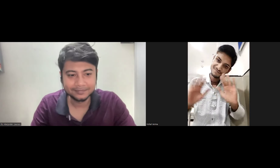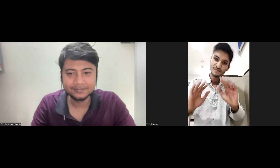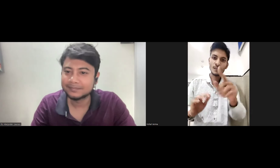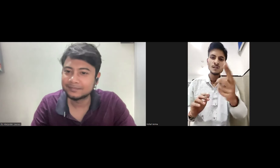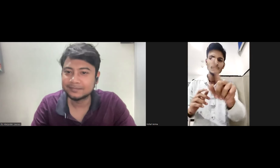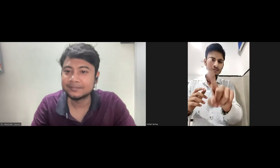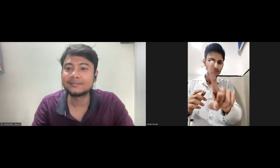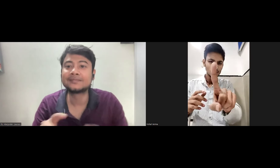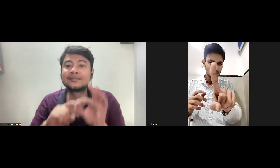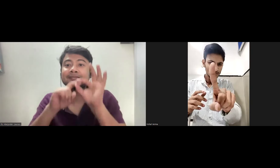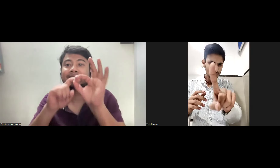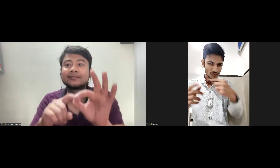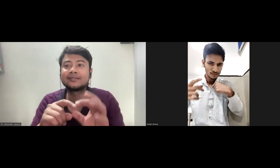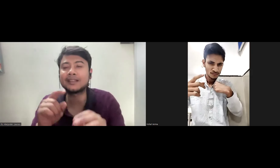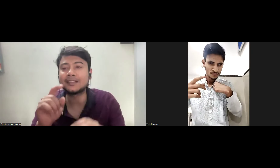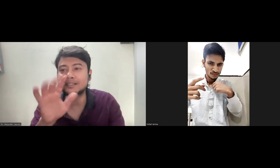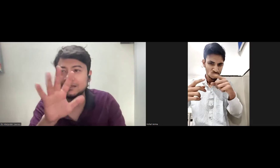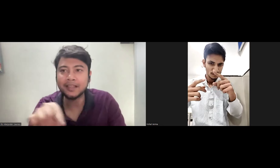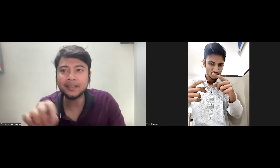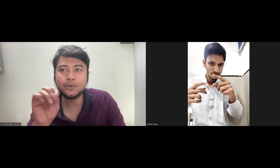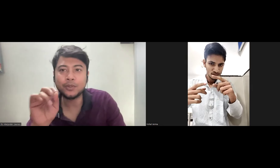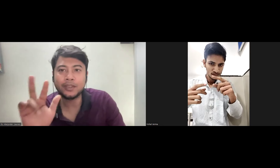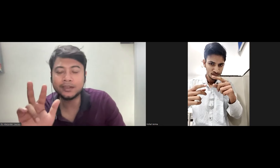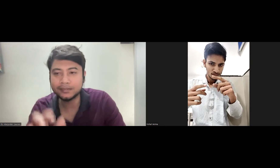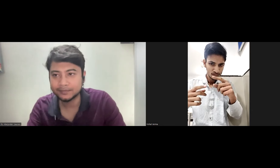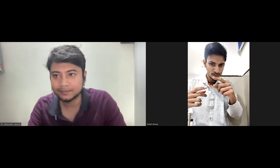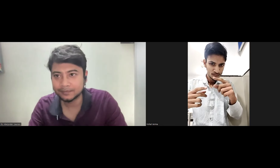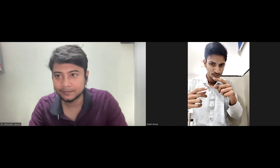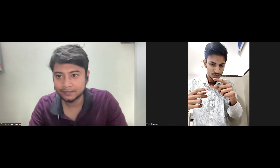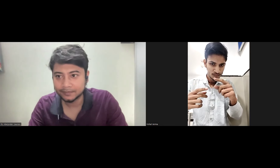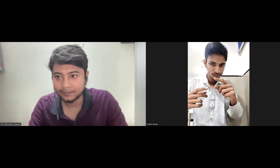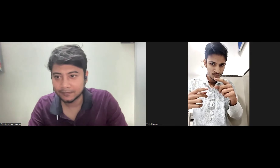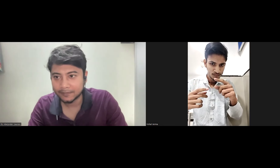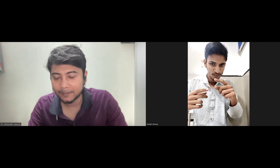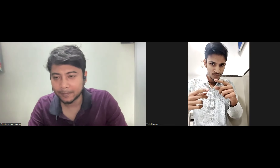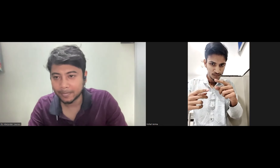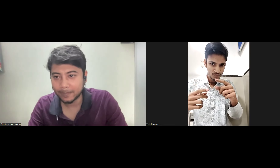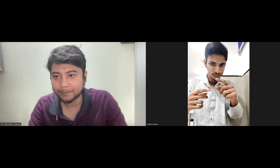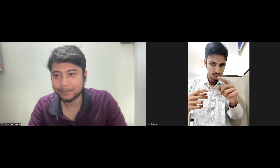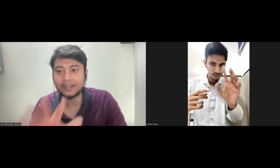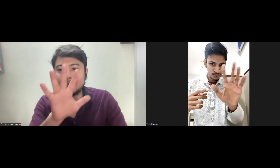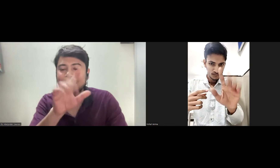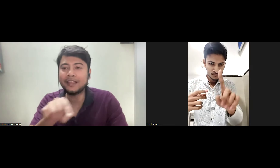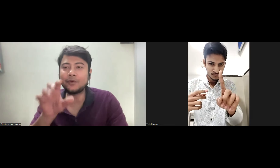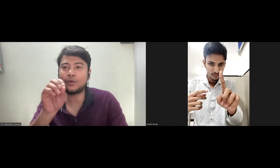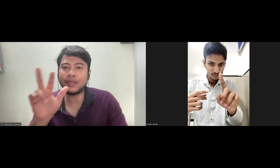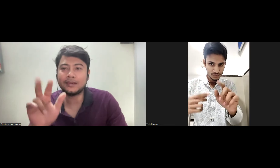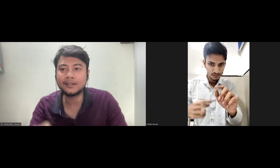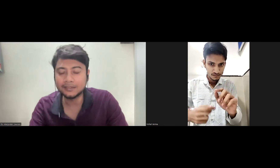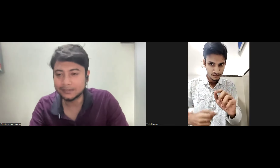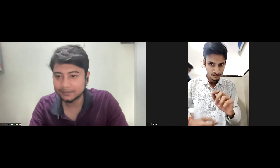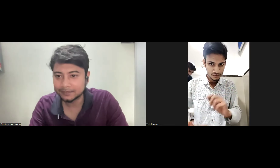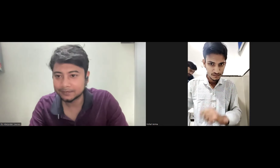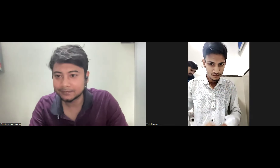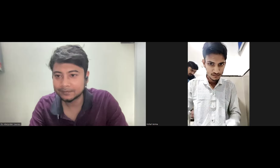So what is the question? Mataji, it's 5:08. Huh? It is 5:08,